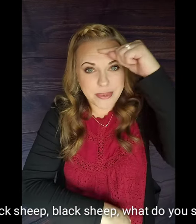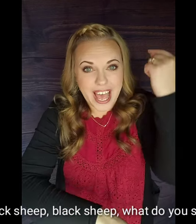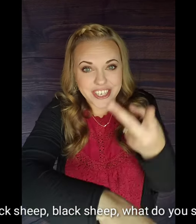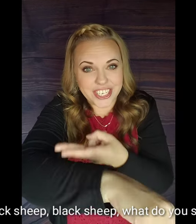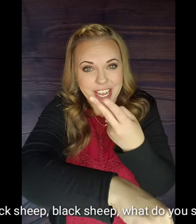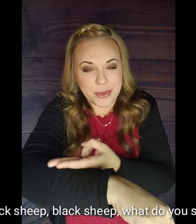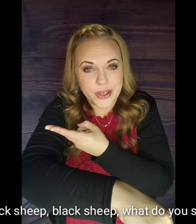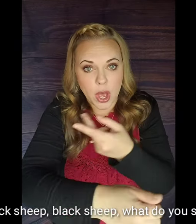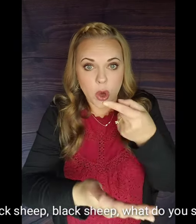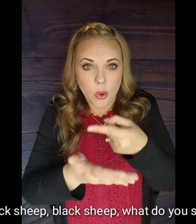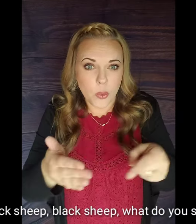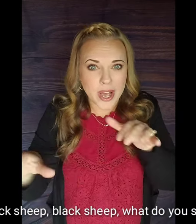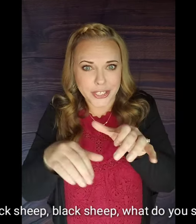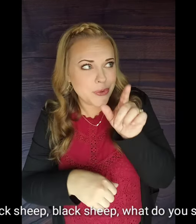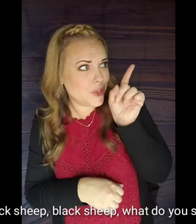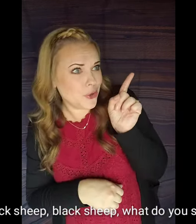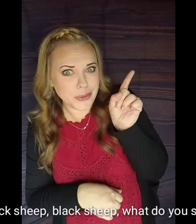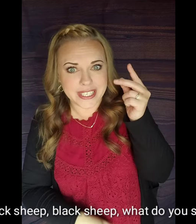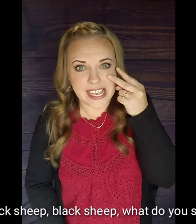Black sheep, what do you see?